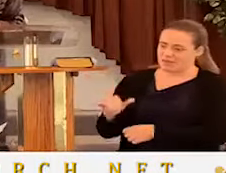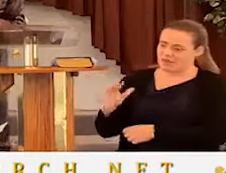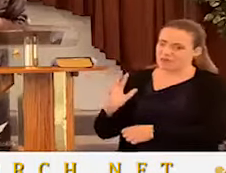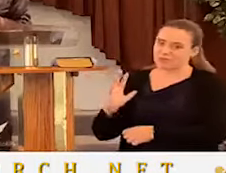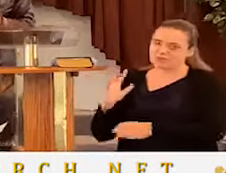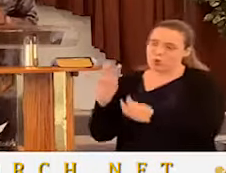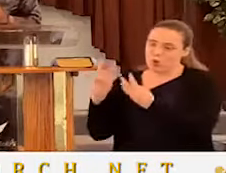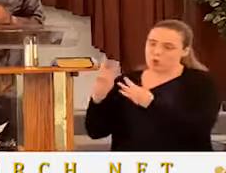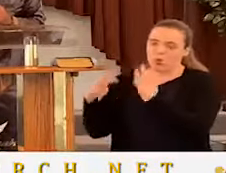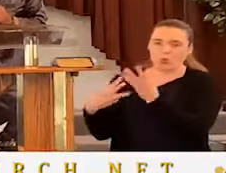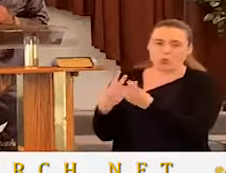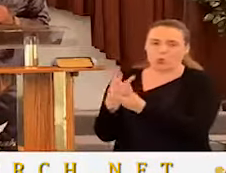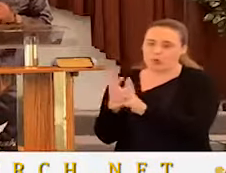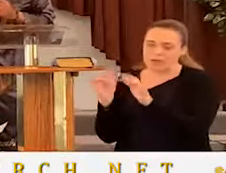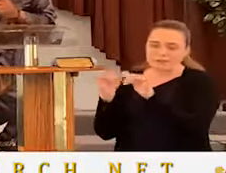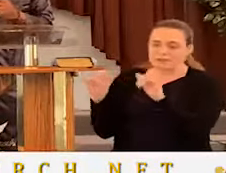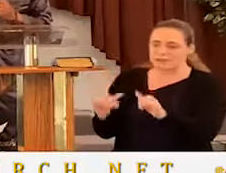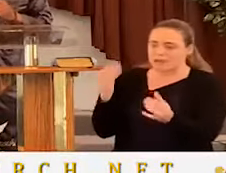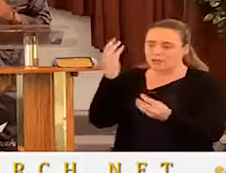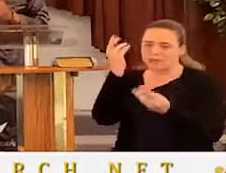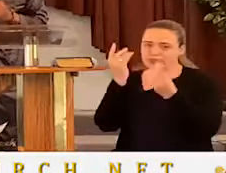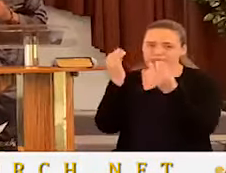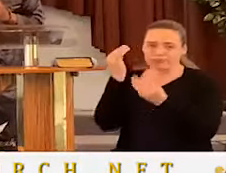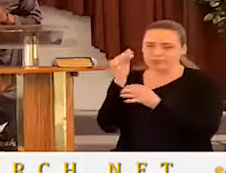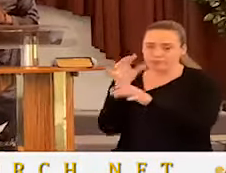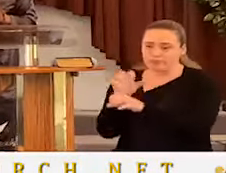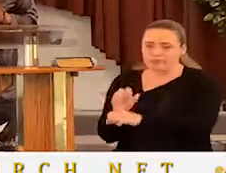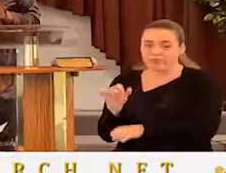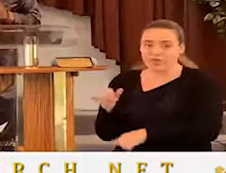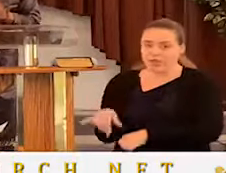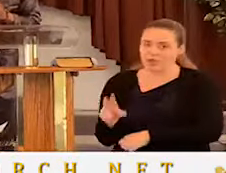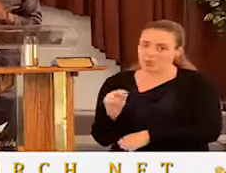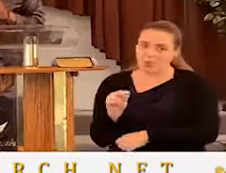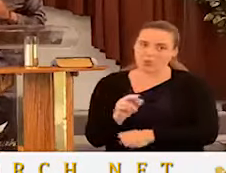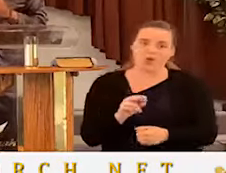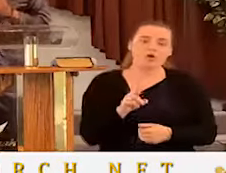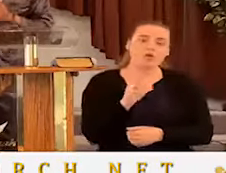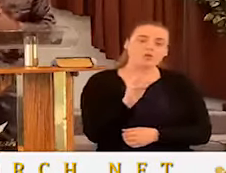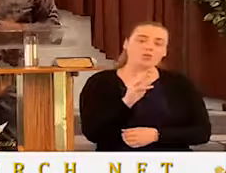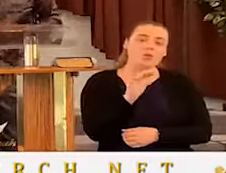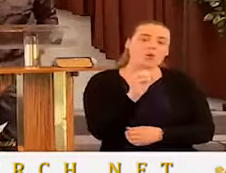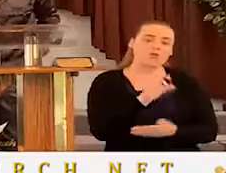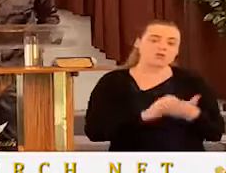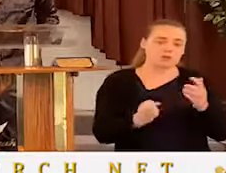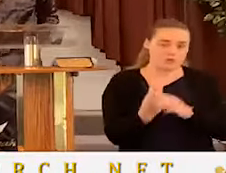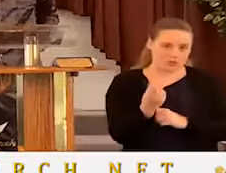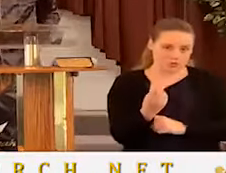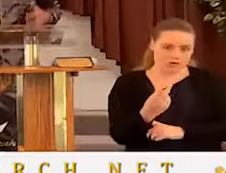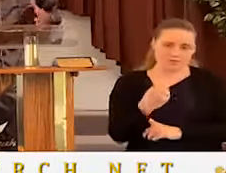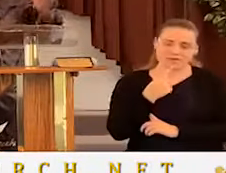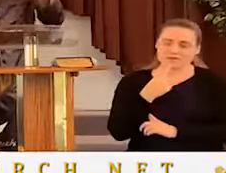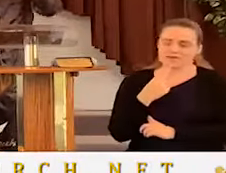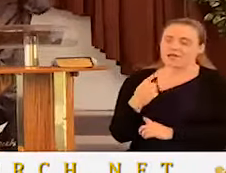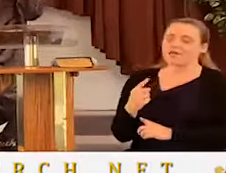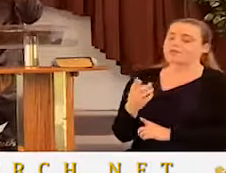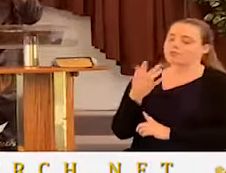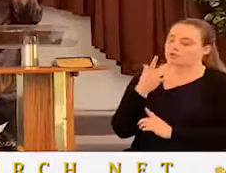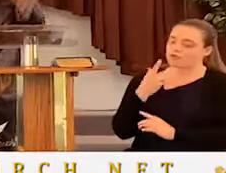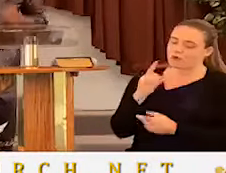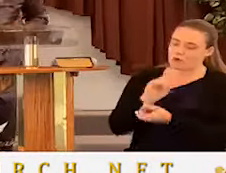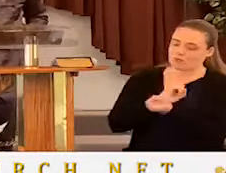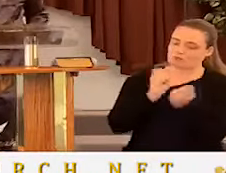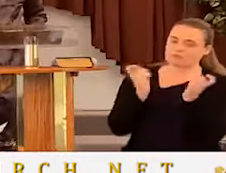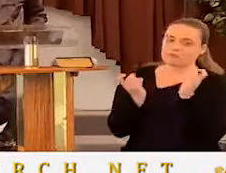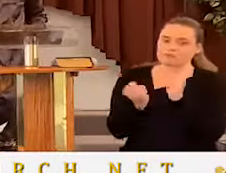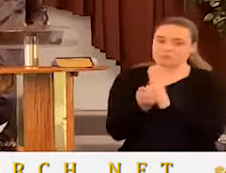worldly, godless system of thinking in Romans chapter 12, but rather be transformed by the